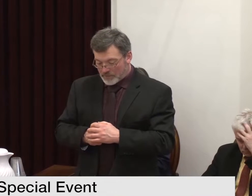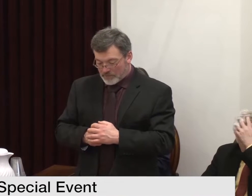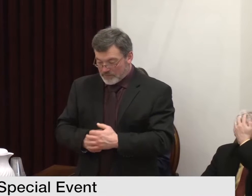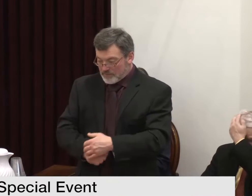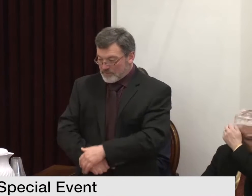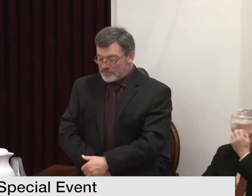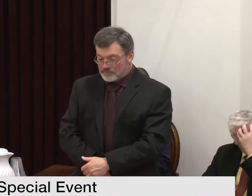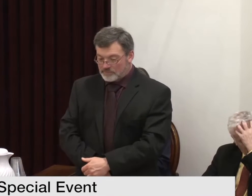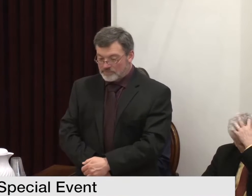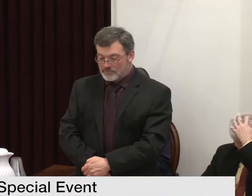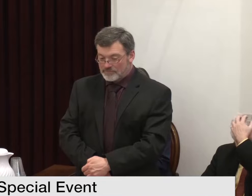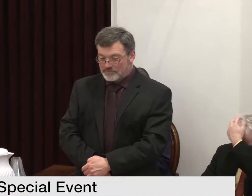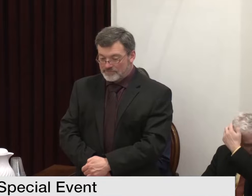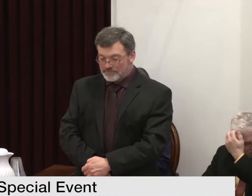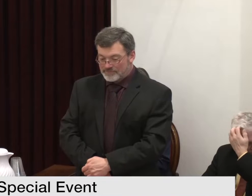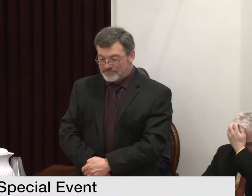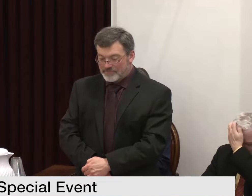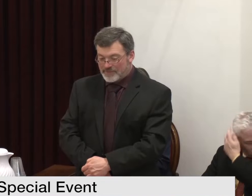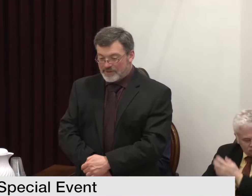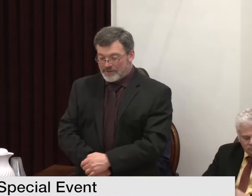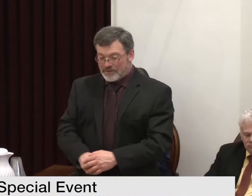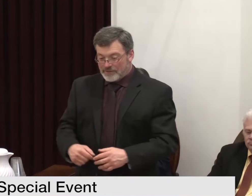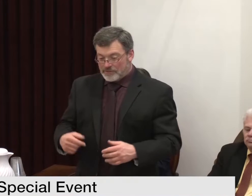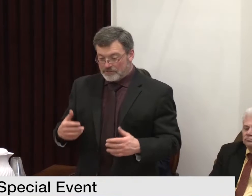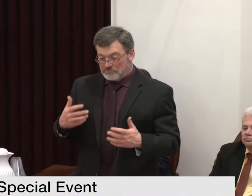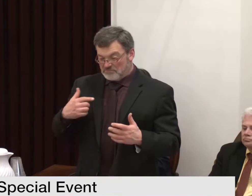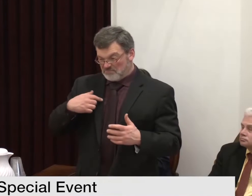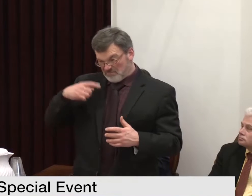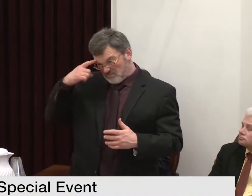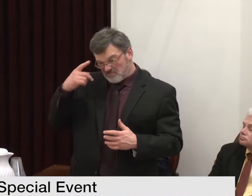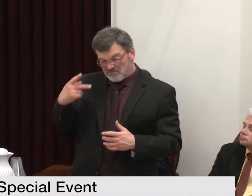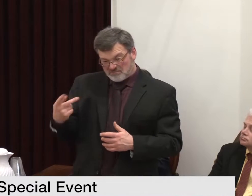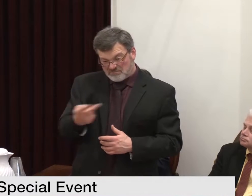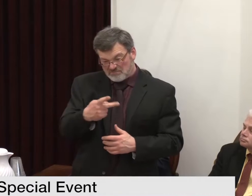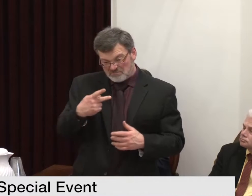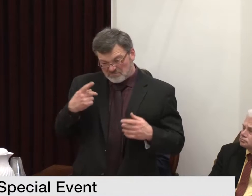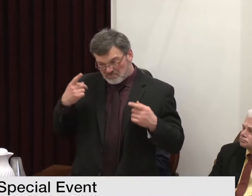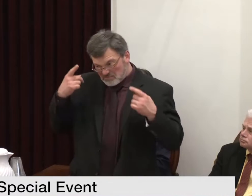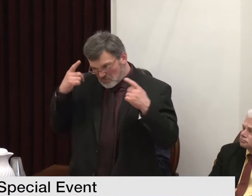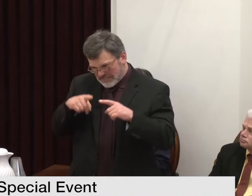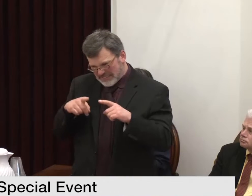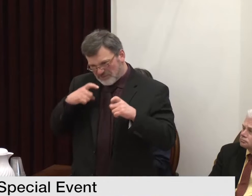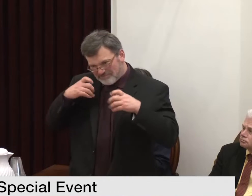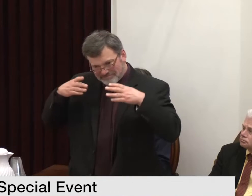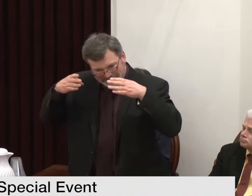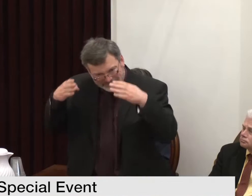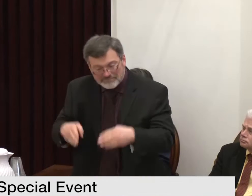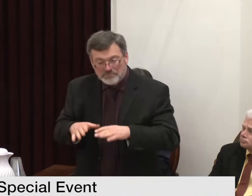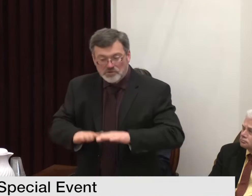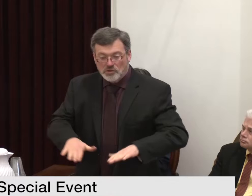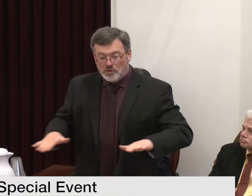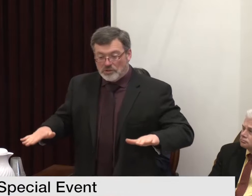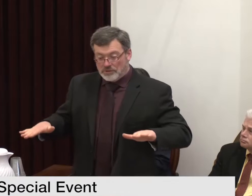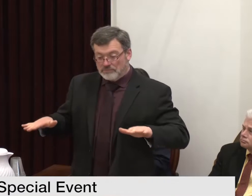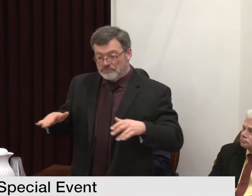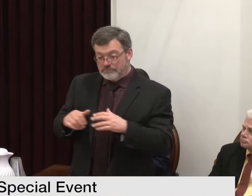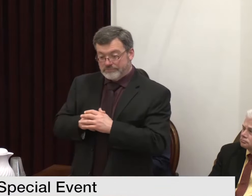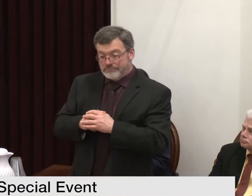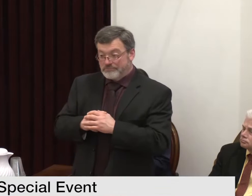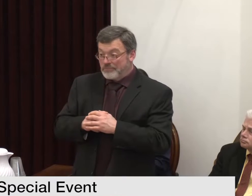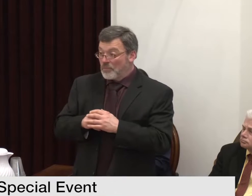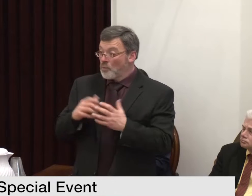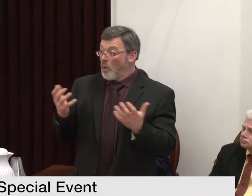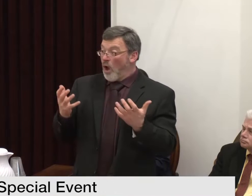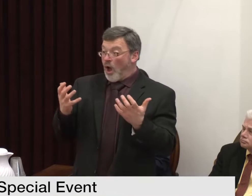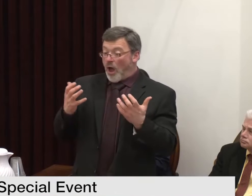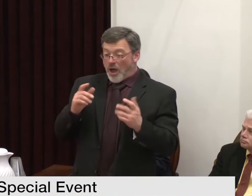Because I think we'd agree, we owe it to our kids to give them the tools they need to succeed in the